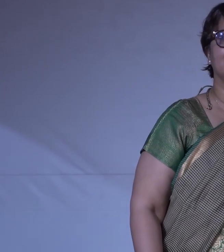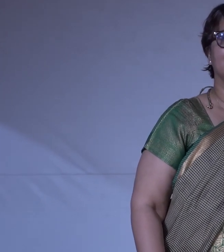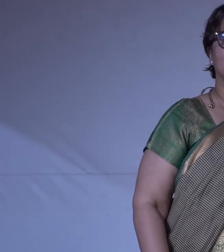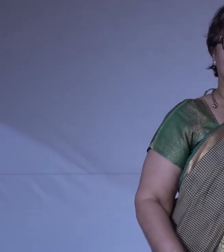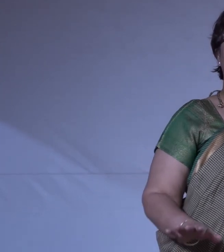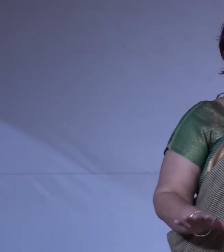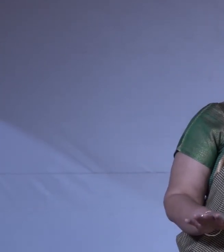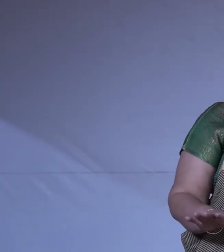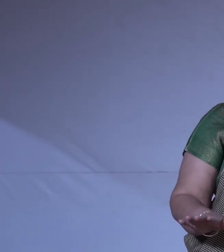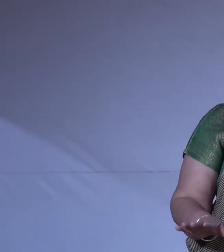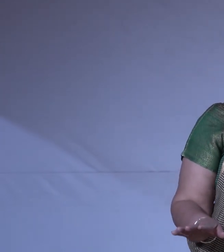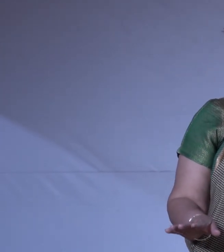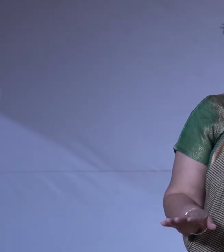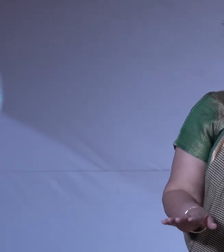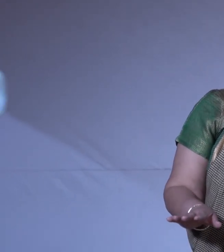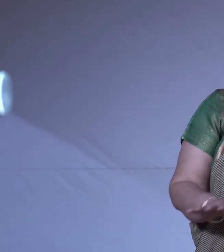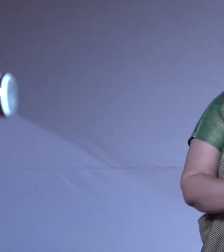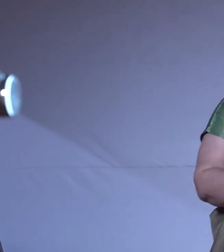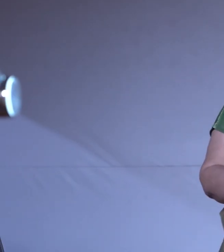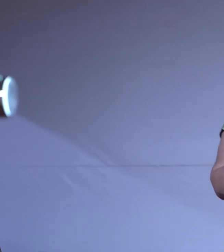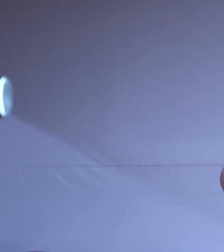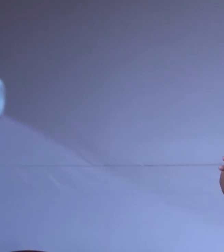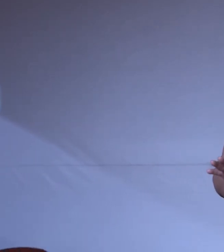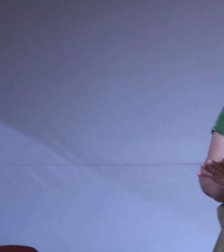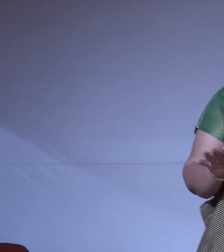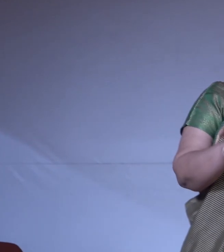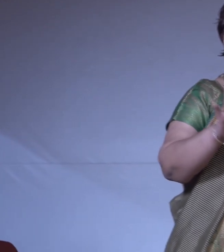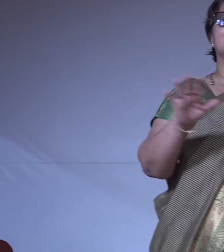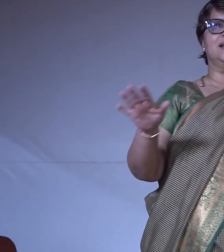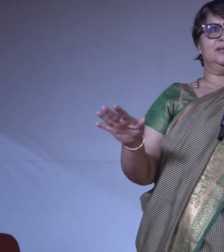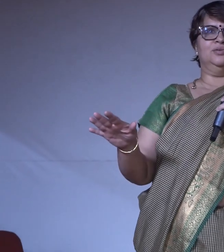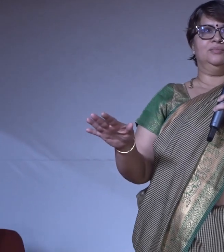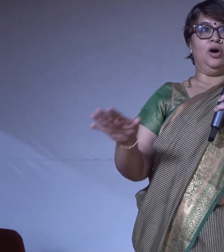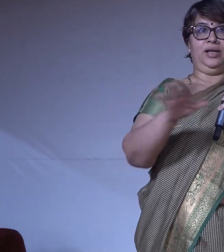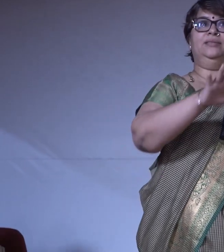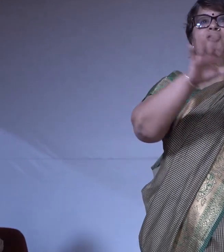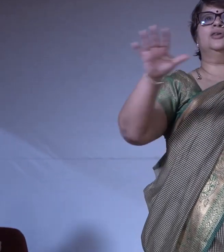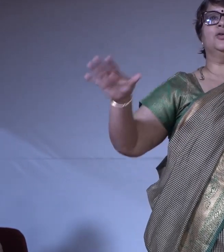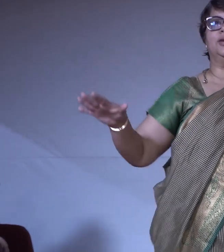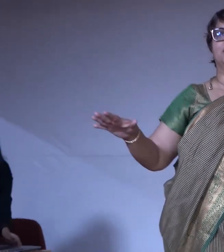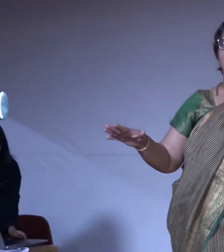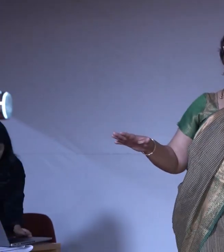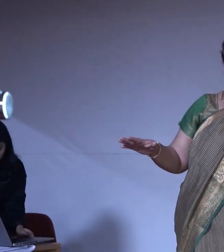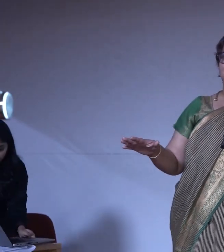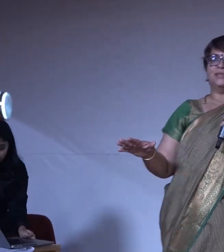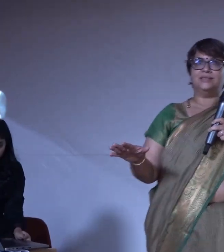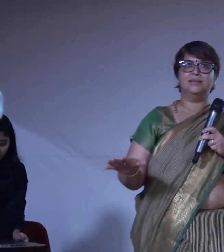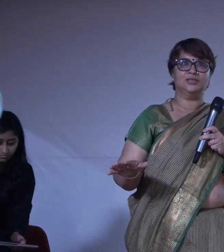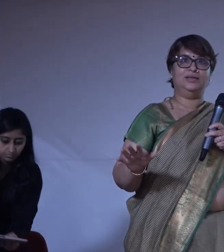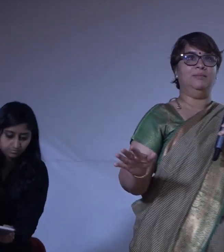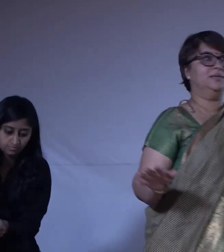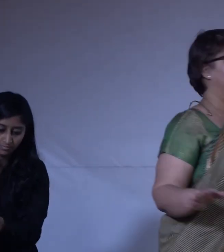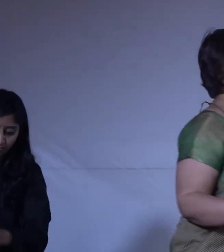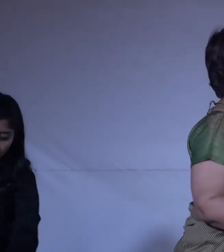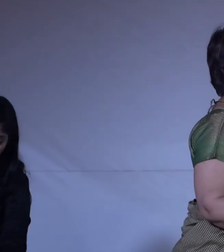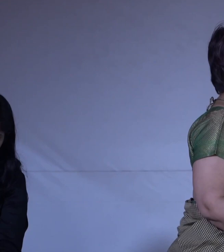15% which essentially means there are some people who learn differently in this classroom or in this Auditorium as we sit